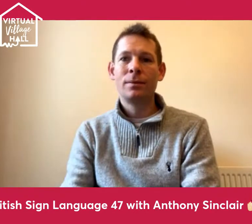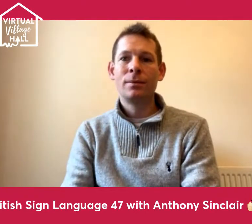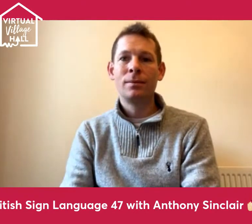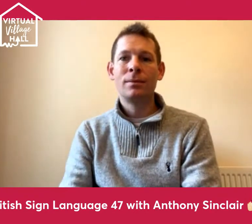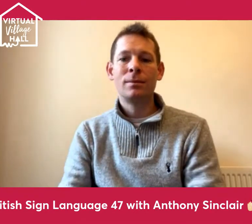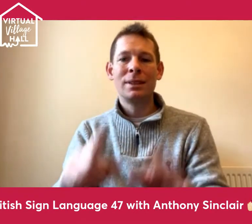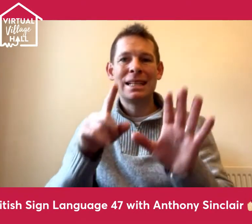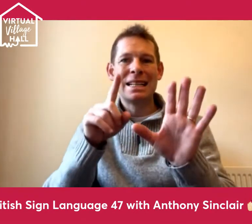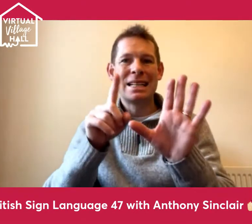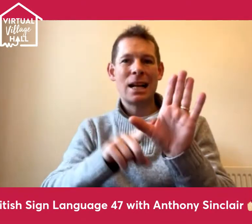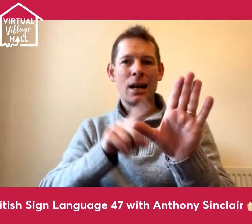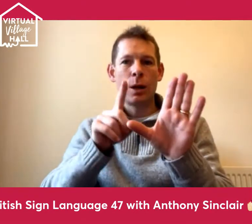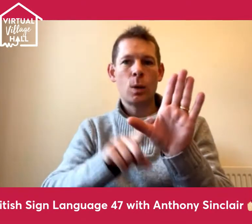Number 11.